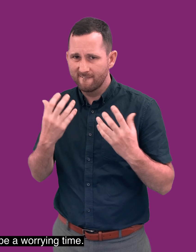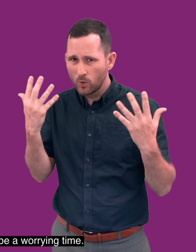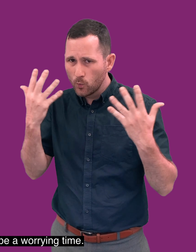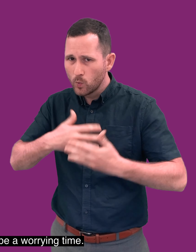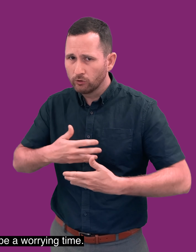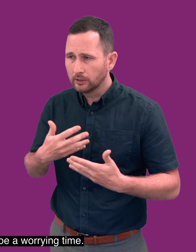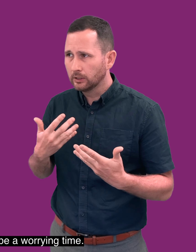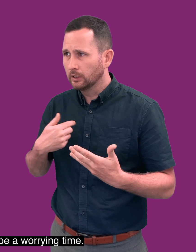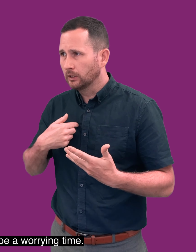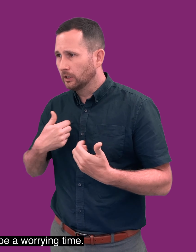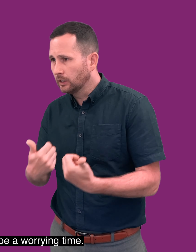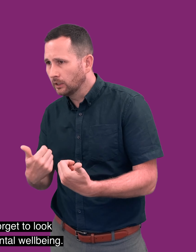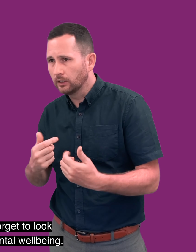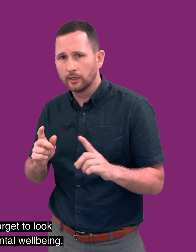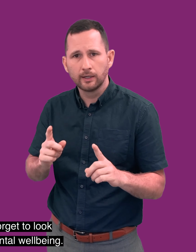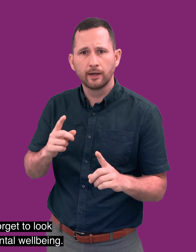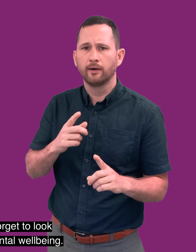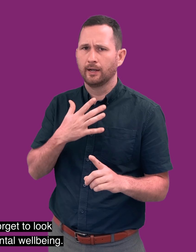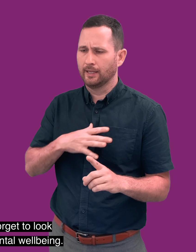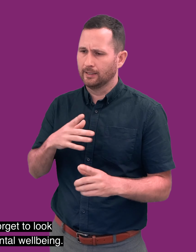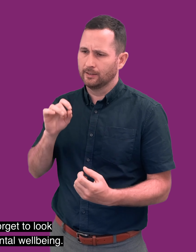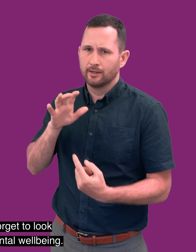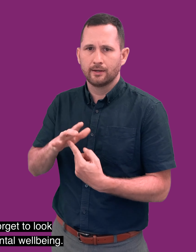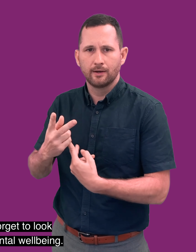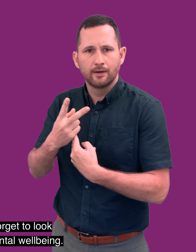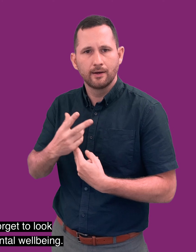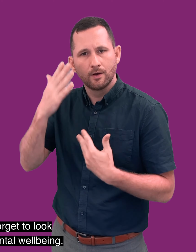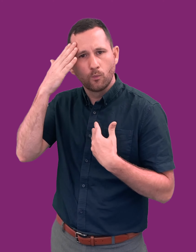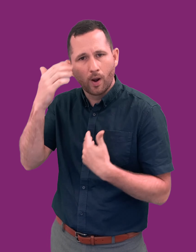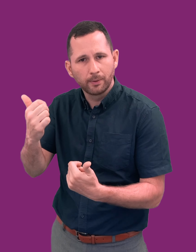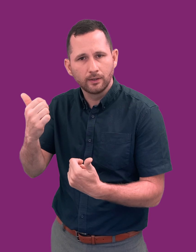Self-isolation can be a worrying time, so don't forget to look after your mental well-being.